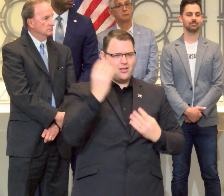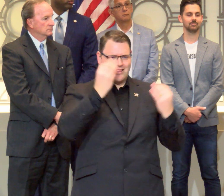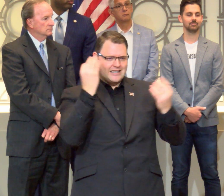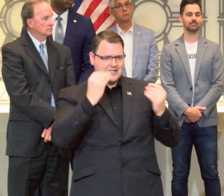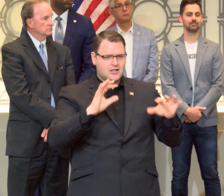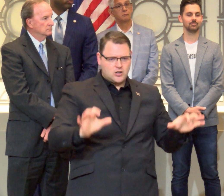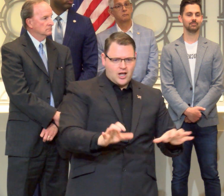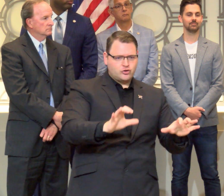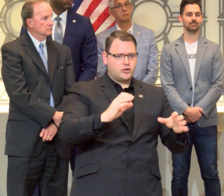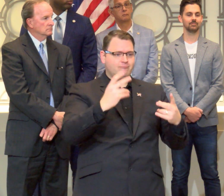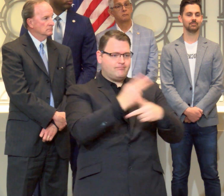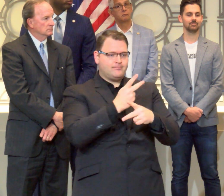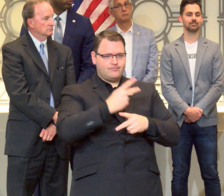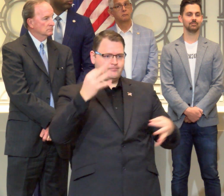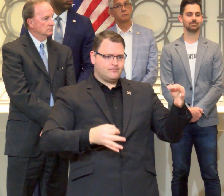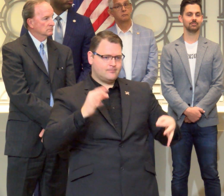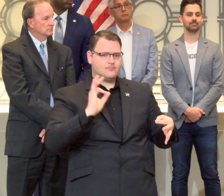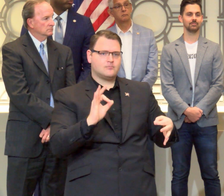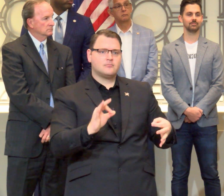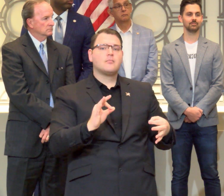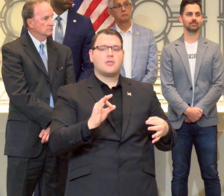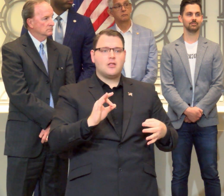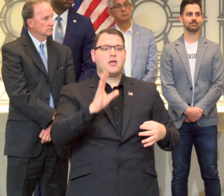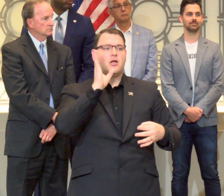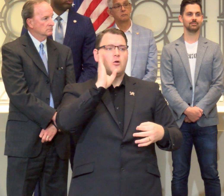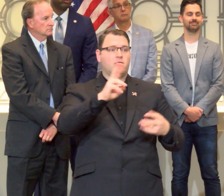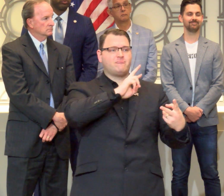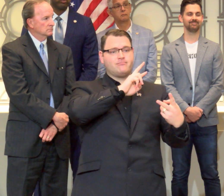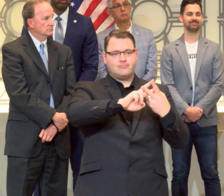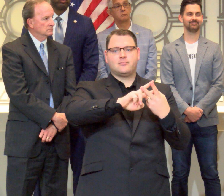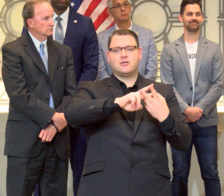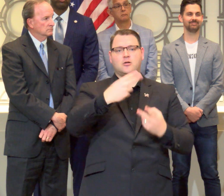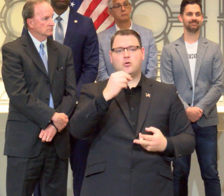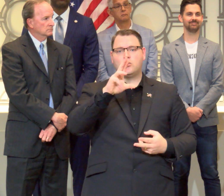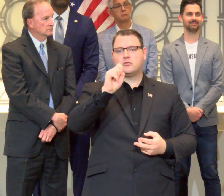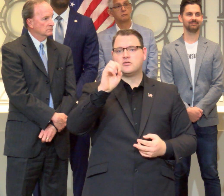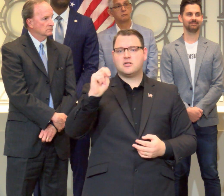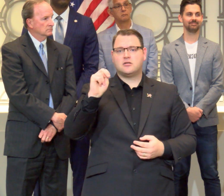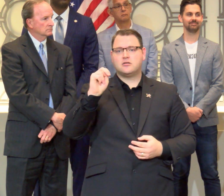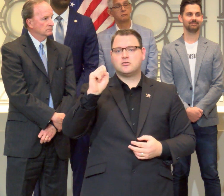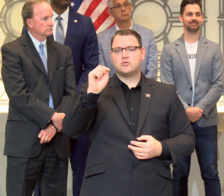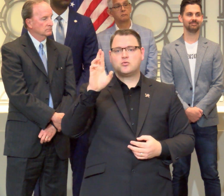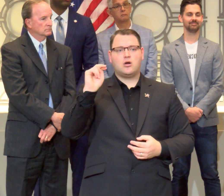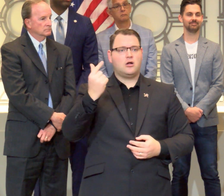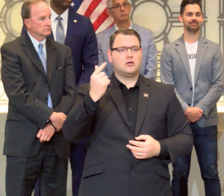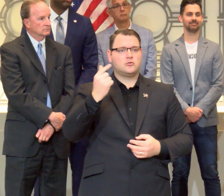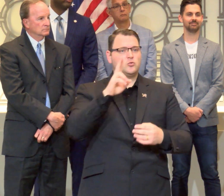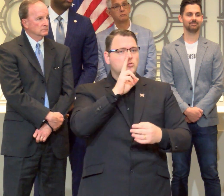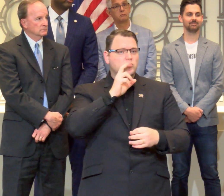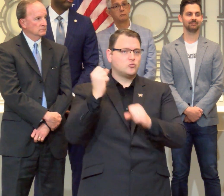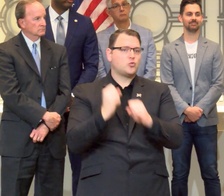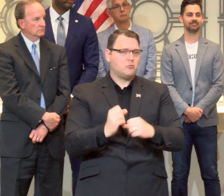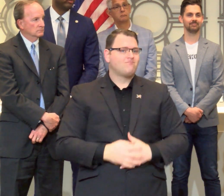work together, we'll get through it. And the reason being, #HoustonStrong. Okay. Okay. Let me thank you all so very much.